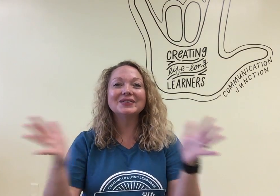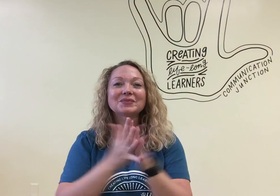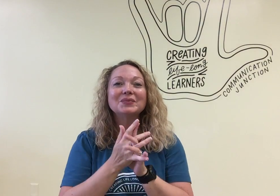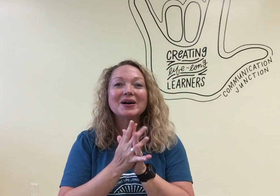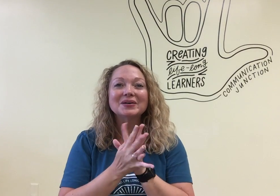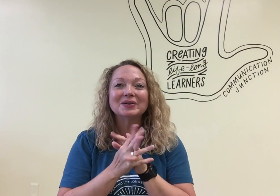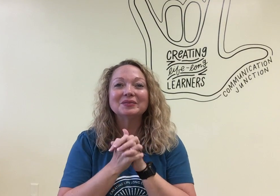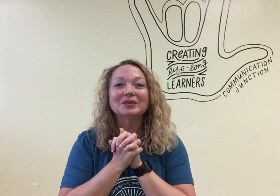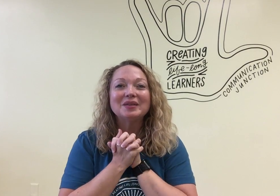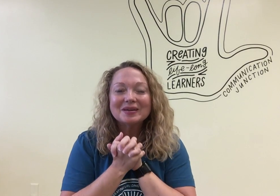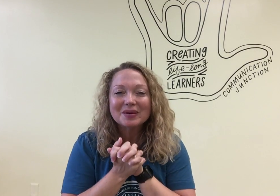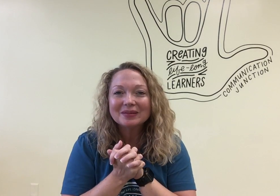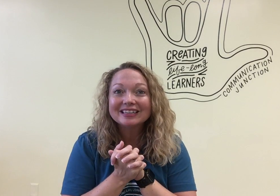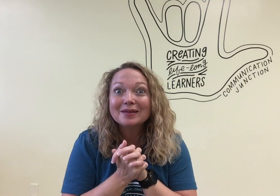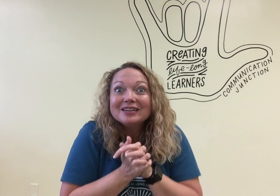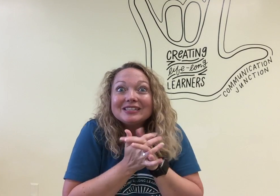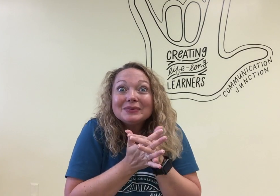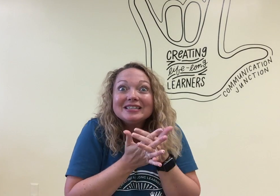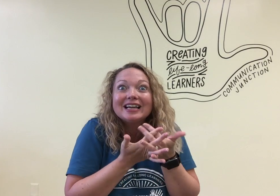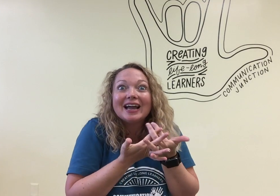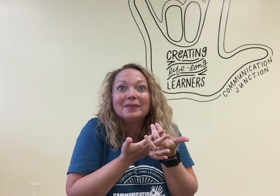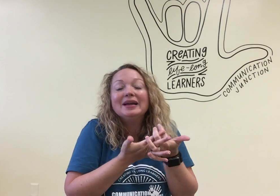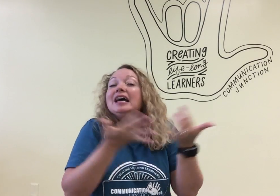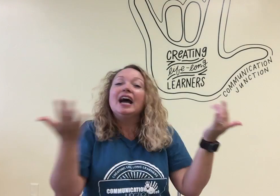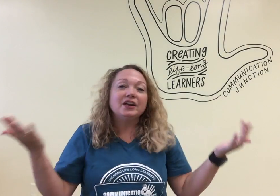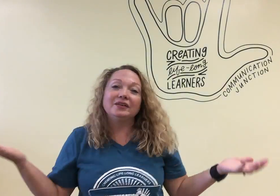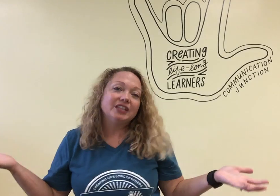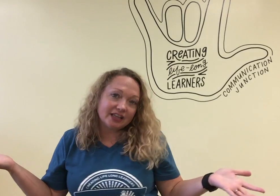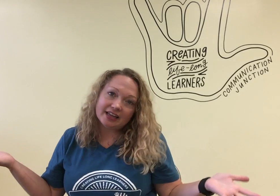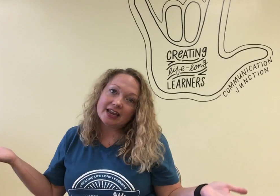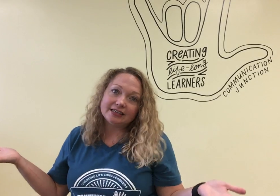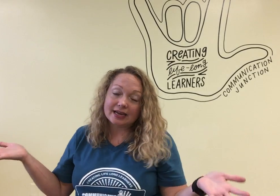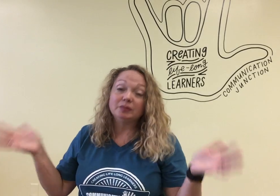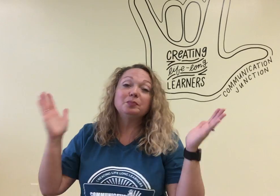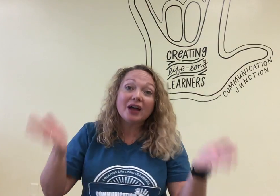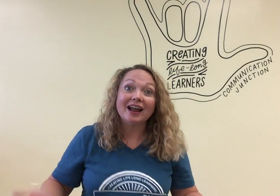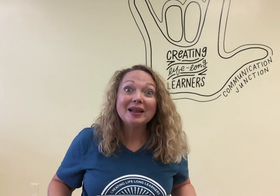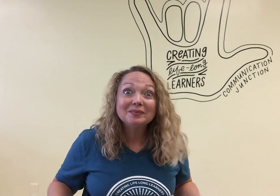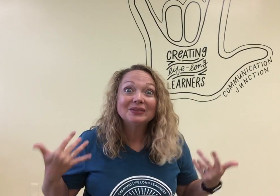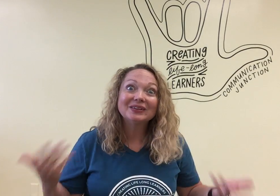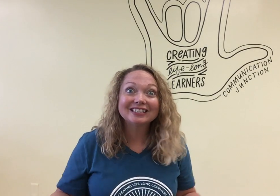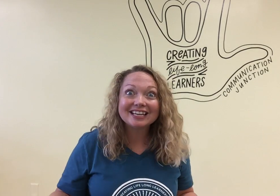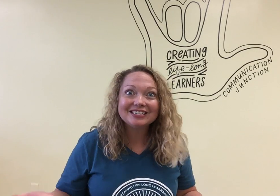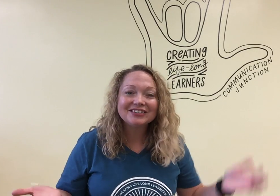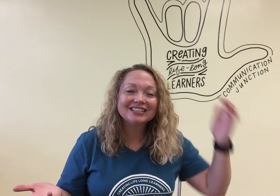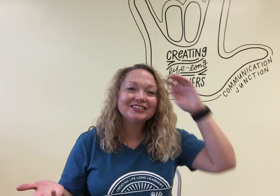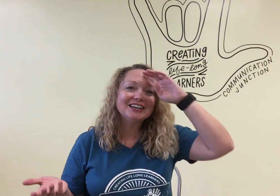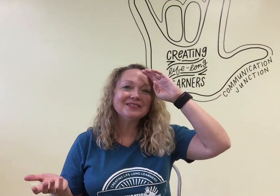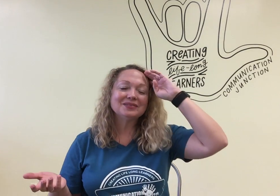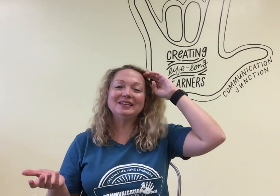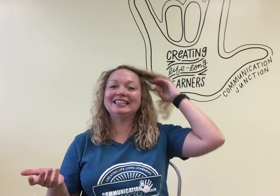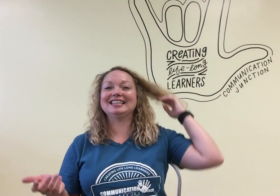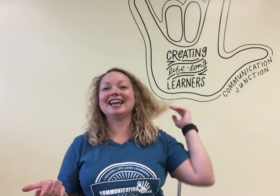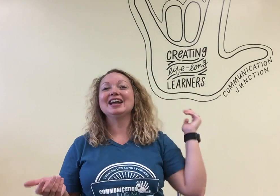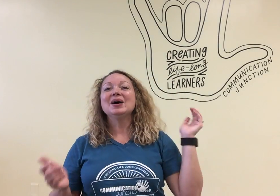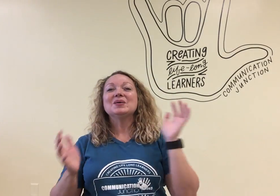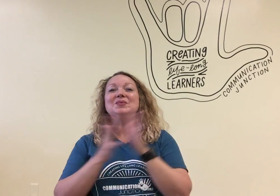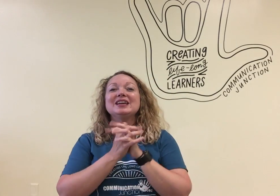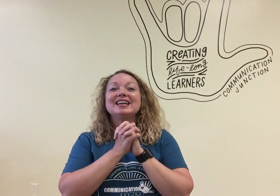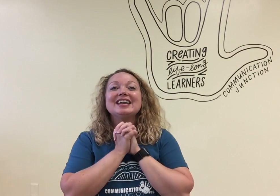and welcome to the Pekin Public Library Storytime. I know I've said that like 8 times, but I am so excited you guys are here with me today. We